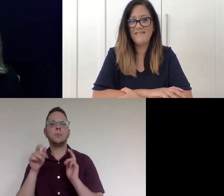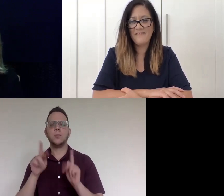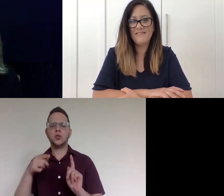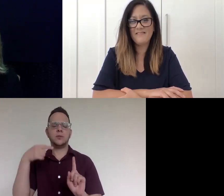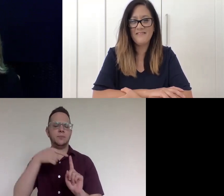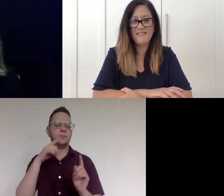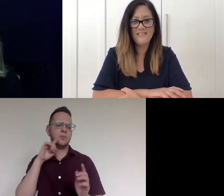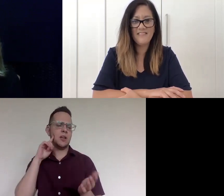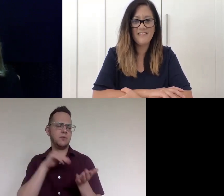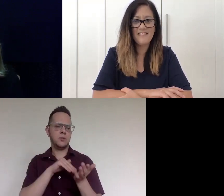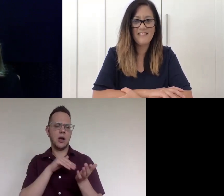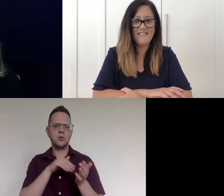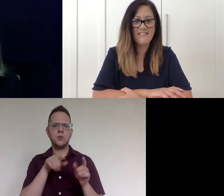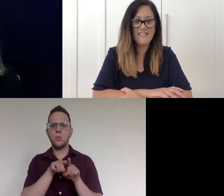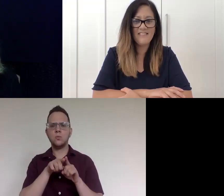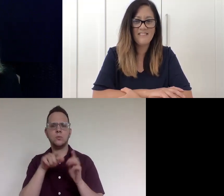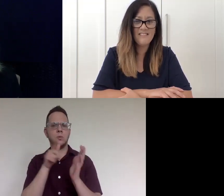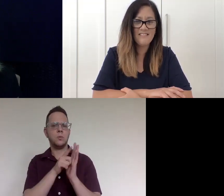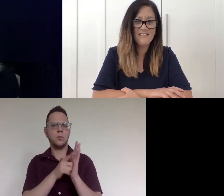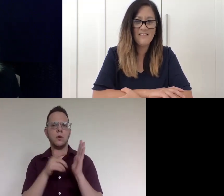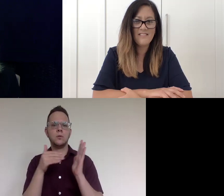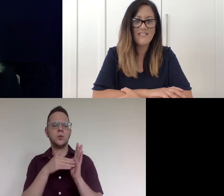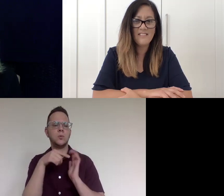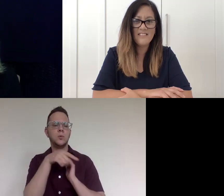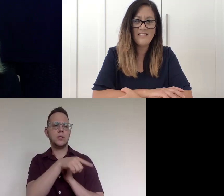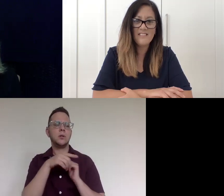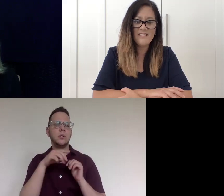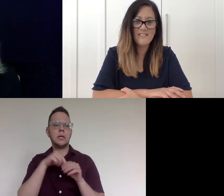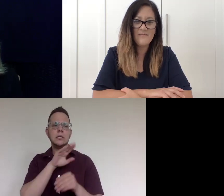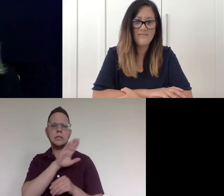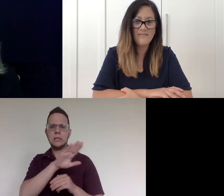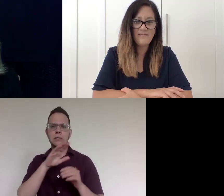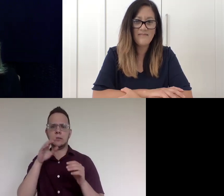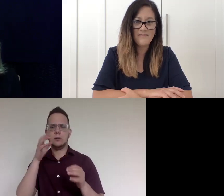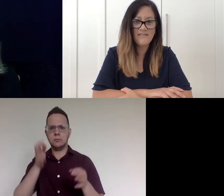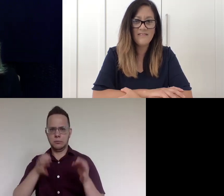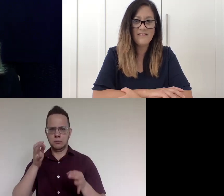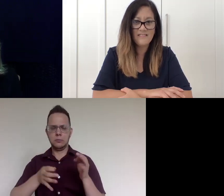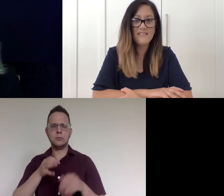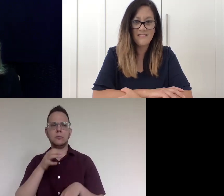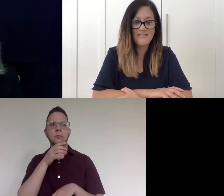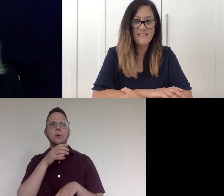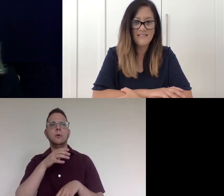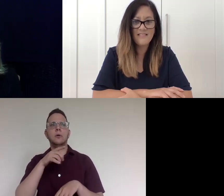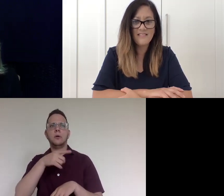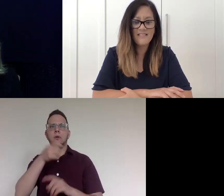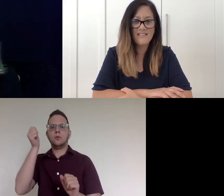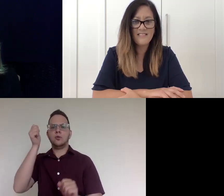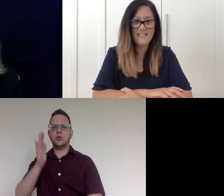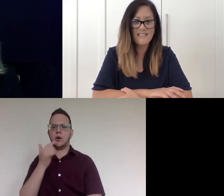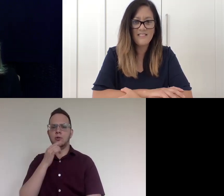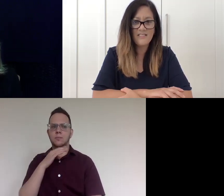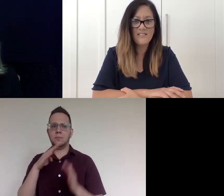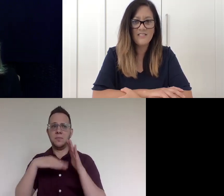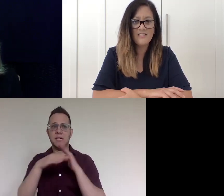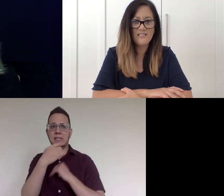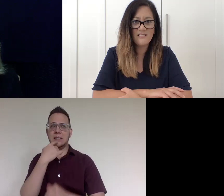you can bring up their names. For example, there's another deaf doctor who has also had a